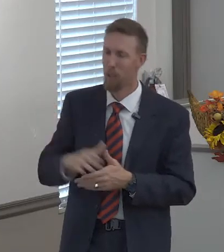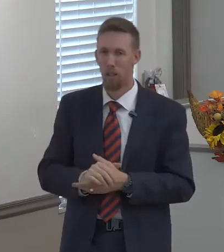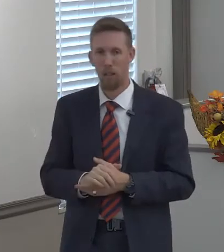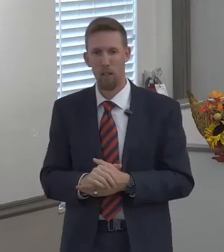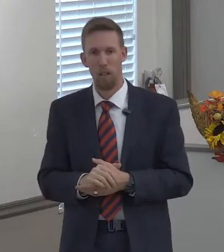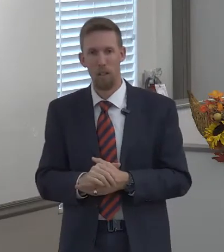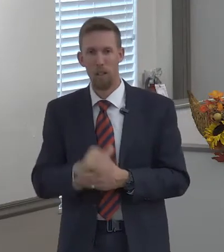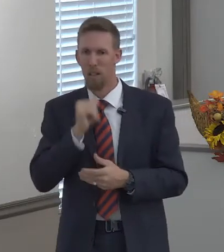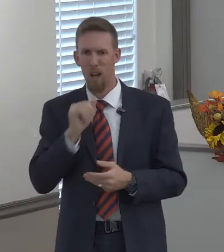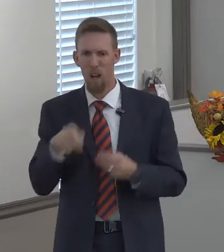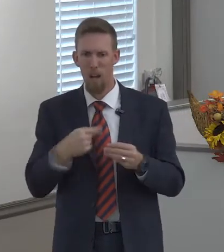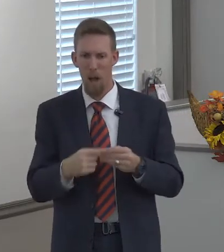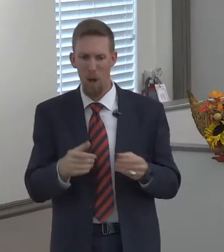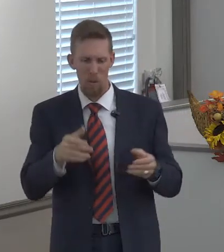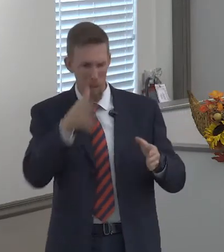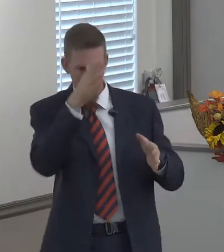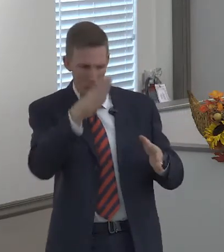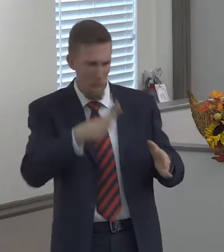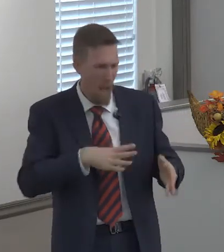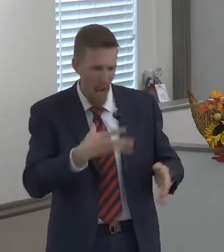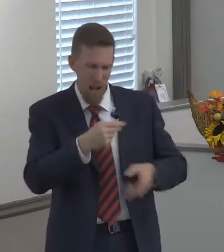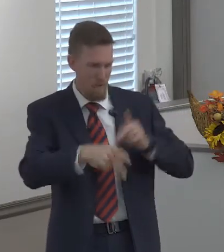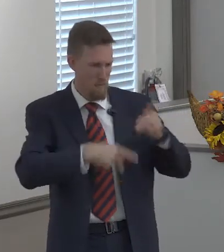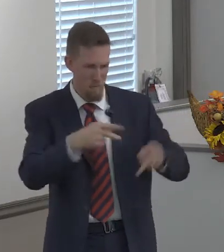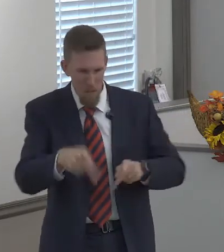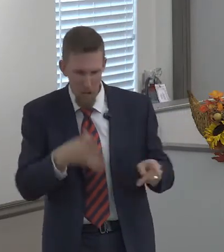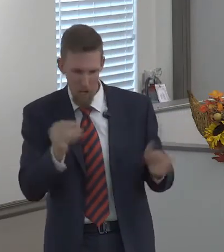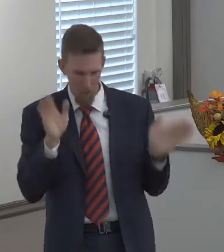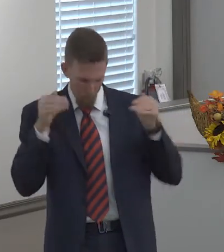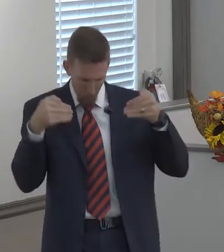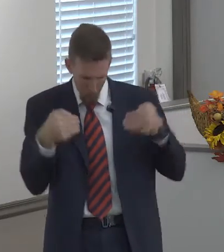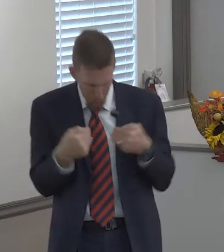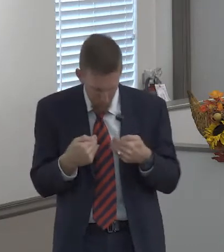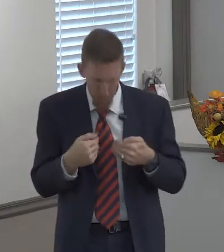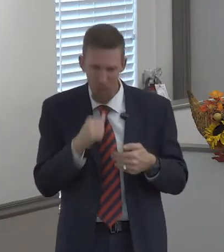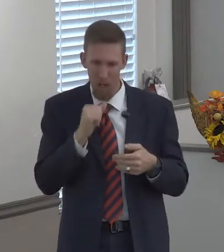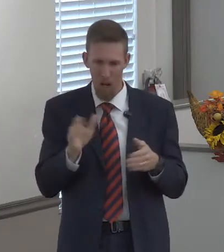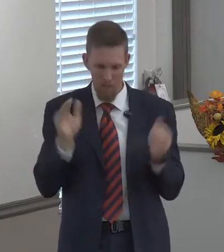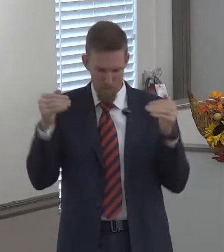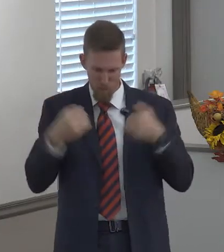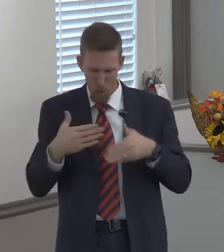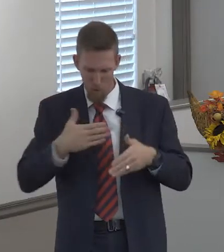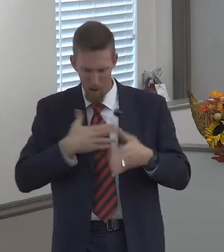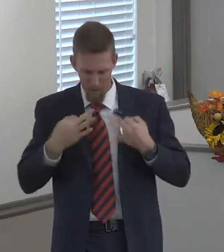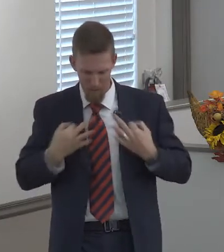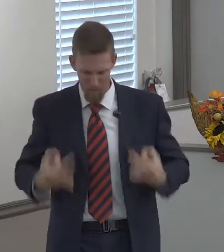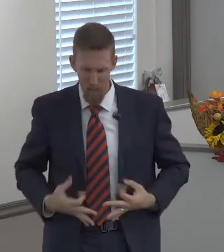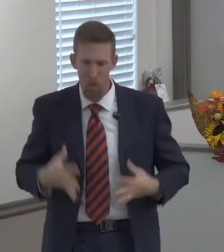the lyrics of songs that we played many, many years ago. I've kept a file.